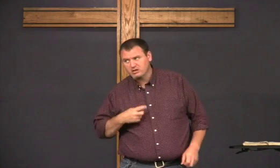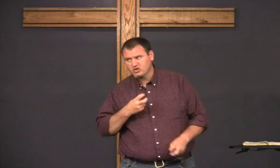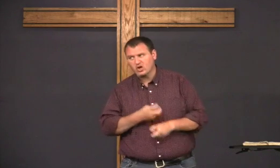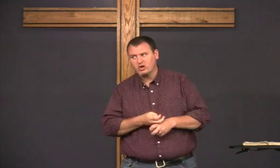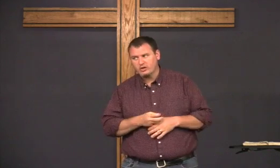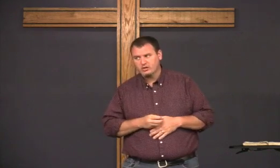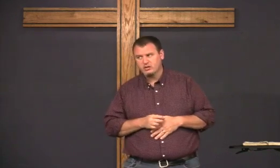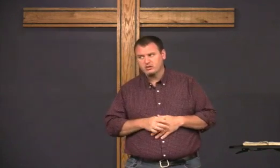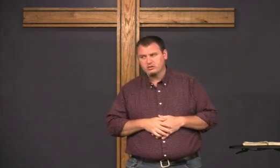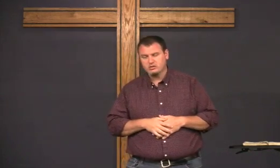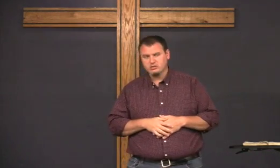hard.